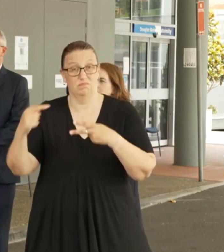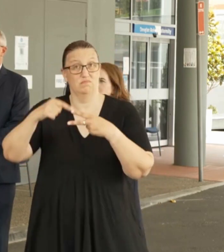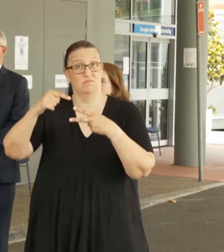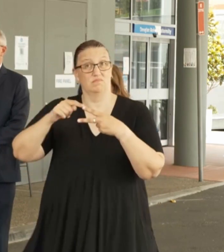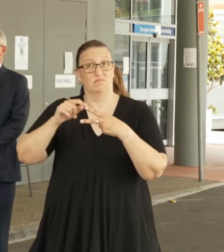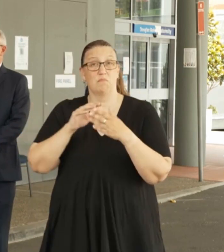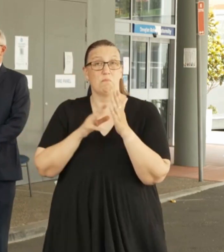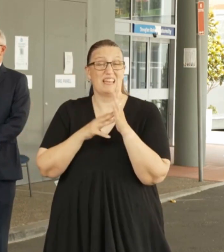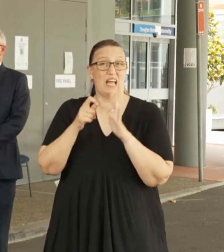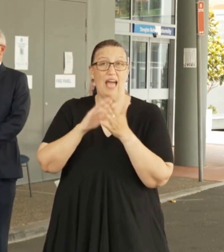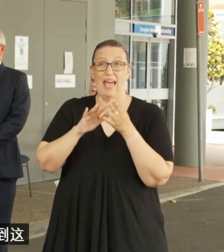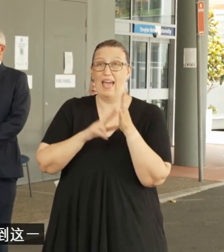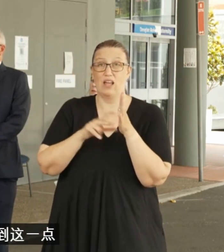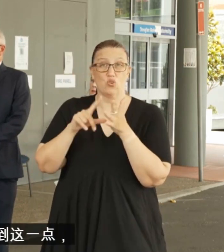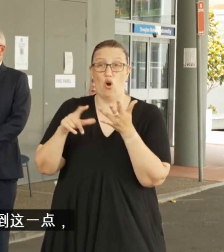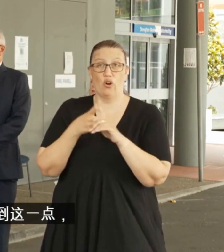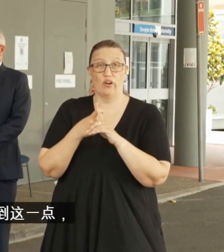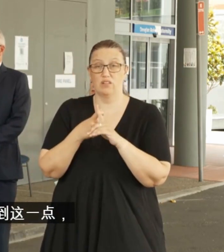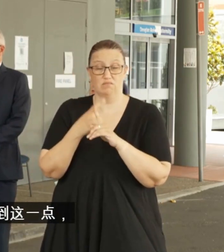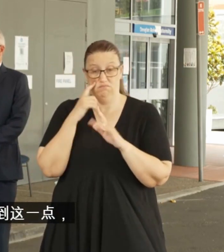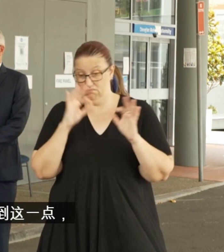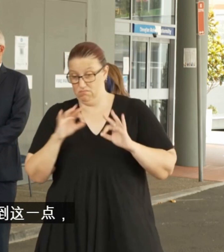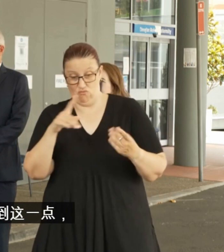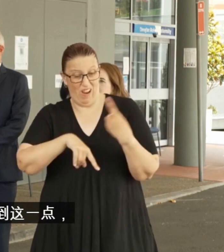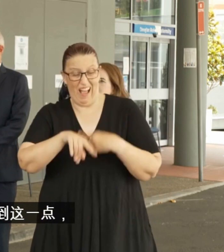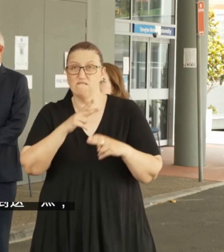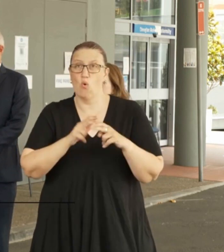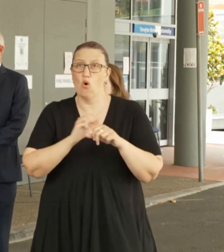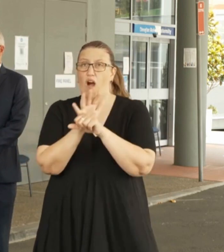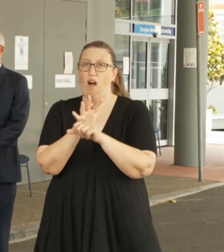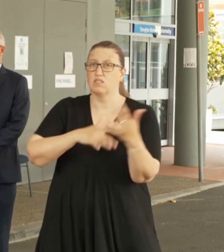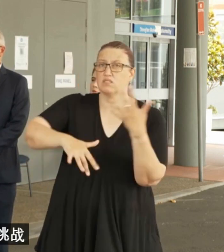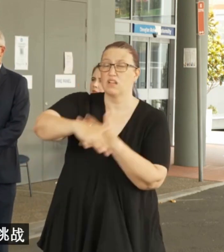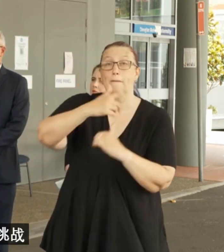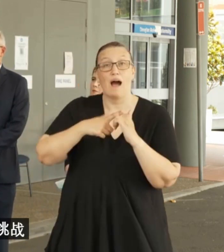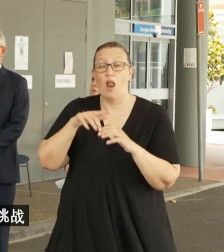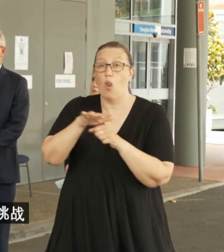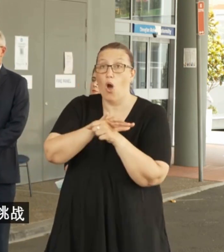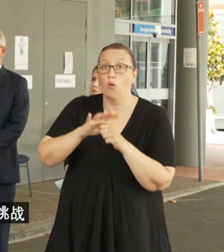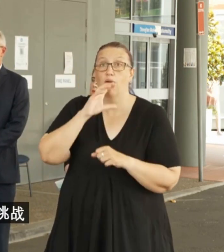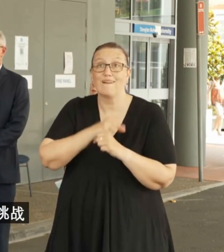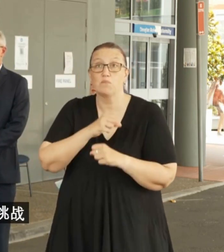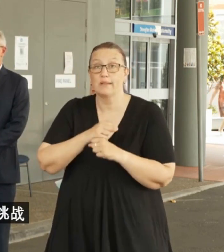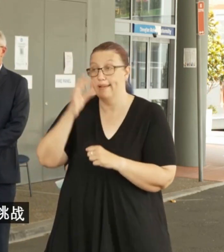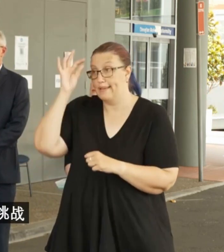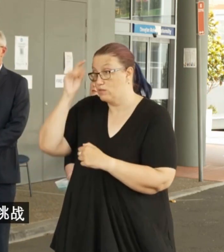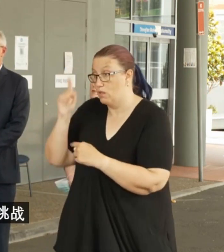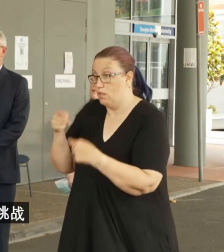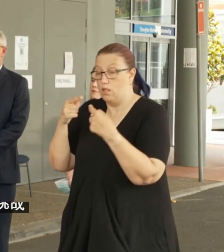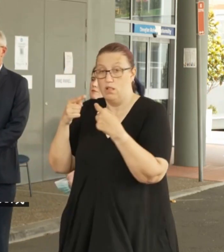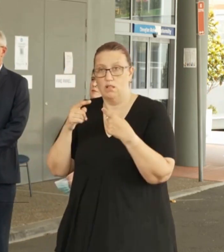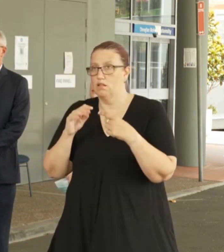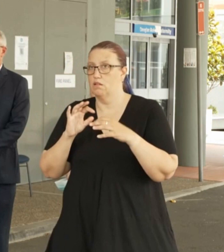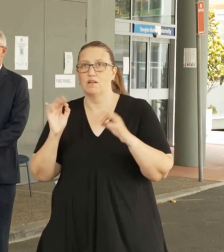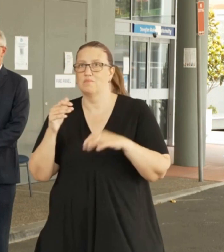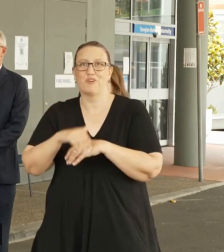note that hasn't really been seen much during the pandemic, but the challenges that we actually face with local government never came to fruition because she